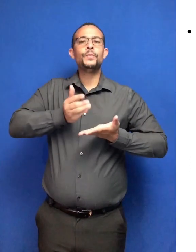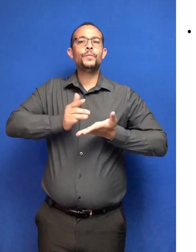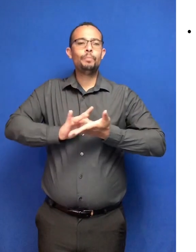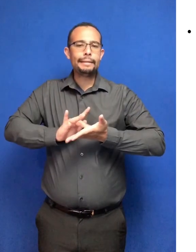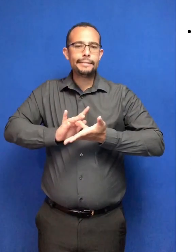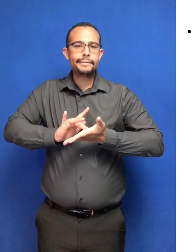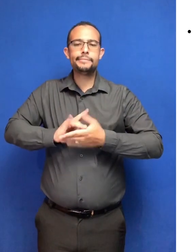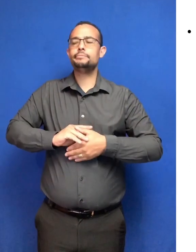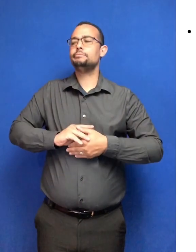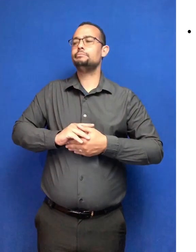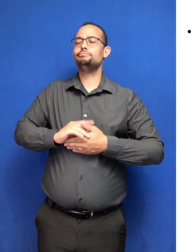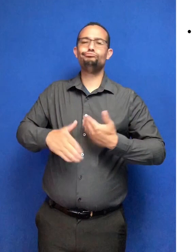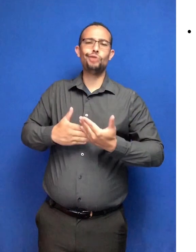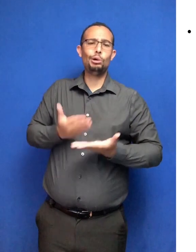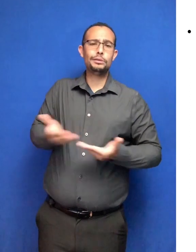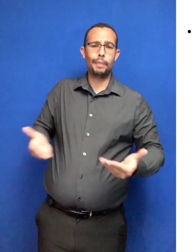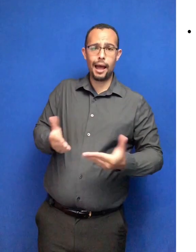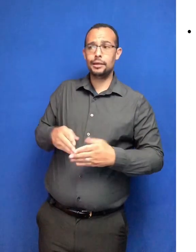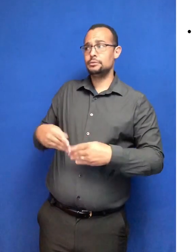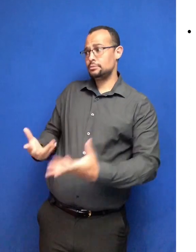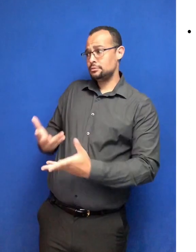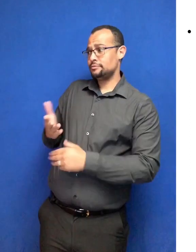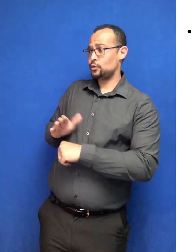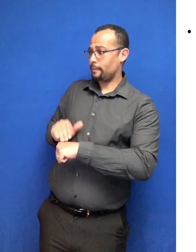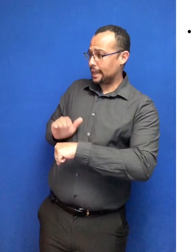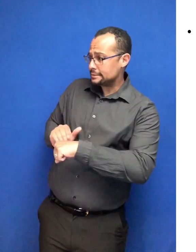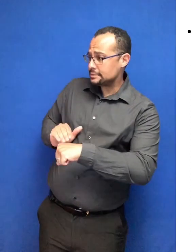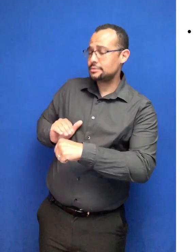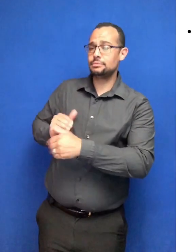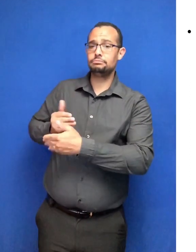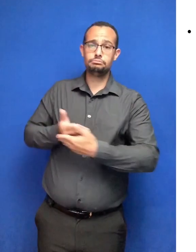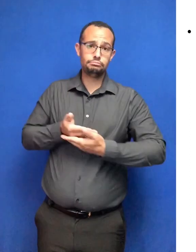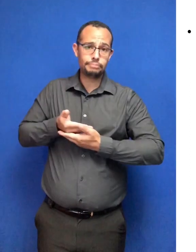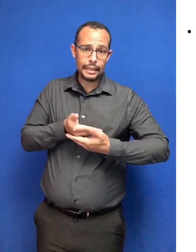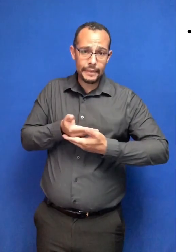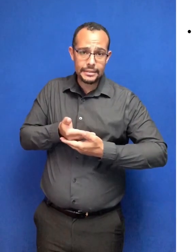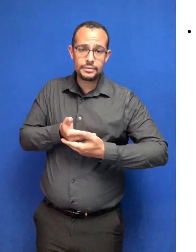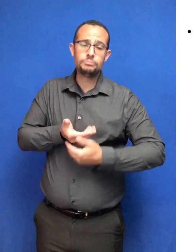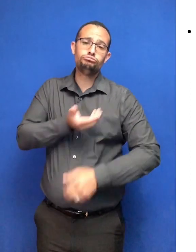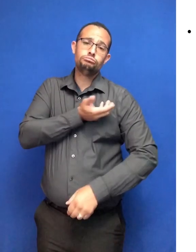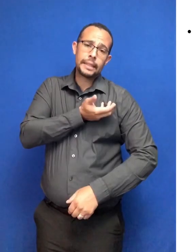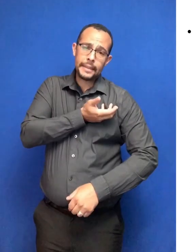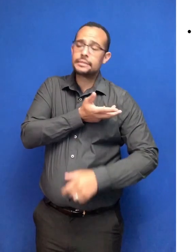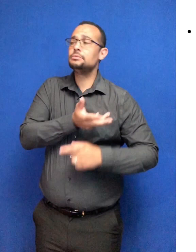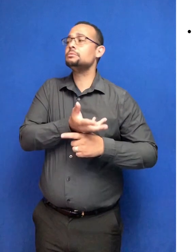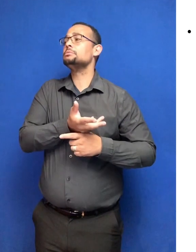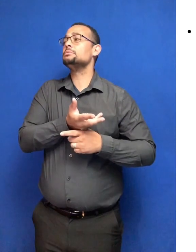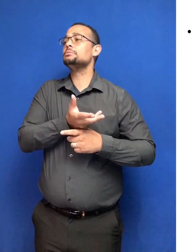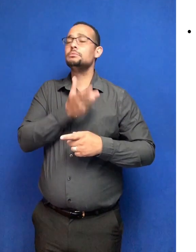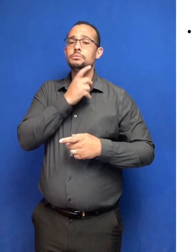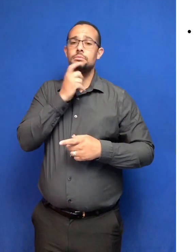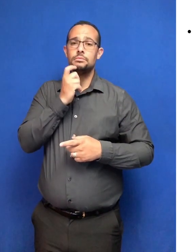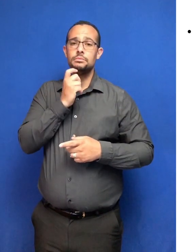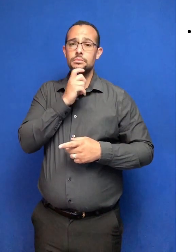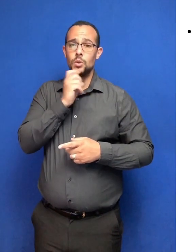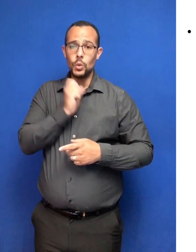supplies that your pet would need, as well as your baby, and additionally, any seniors that you